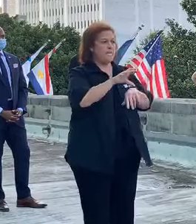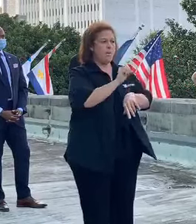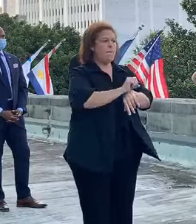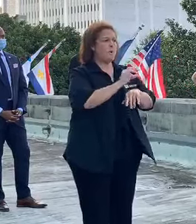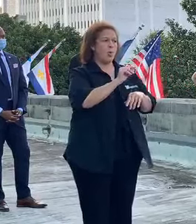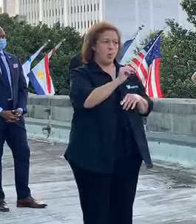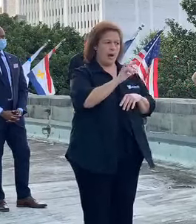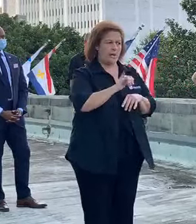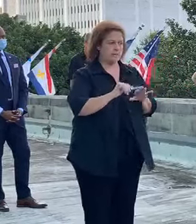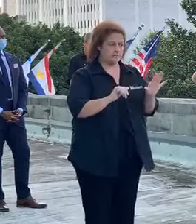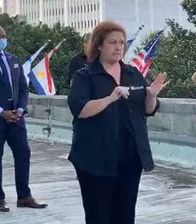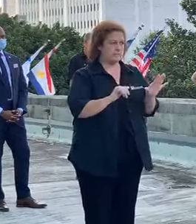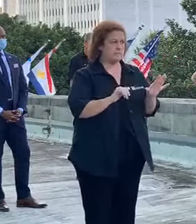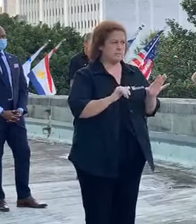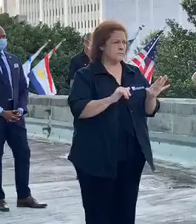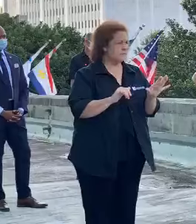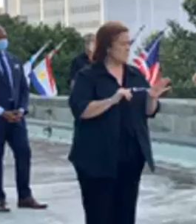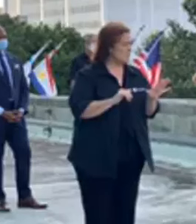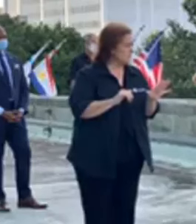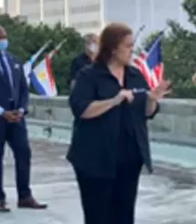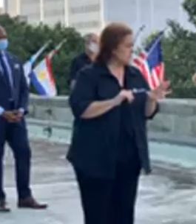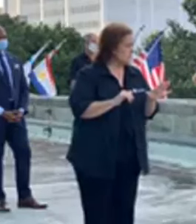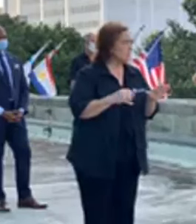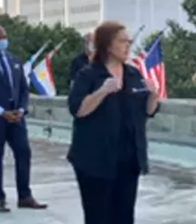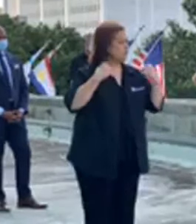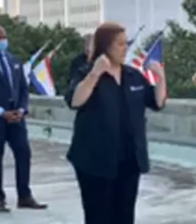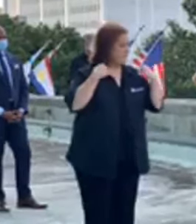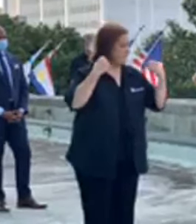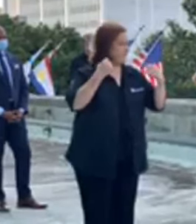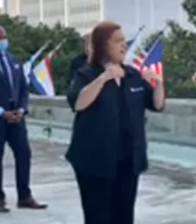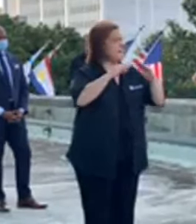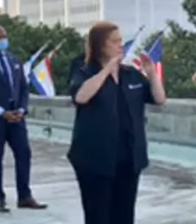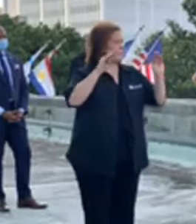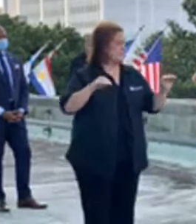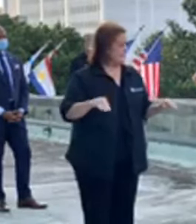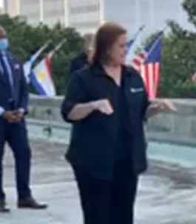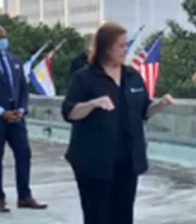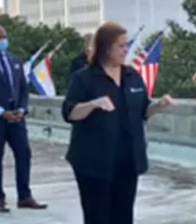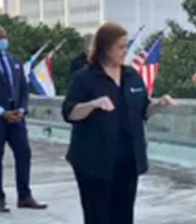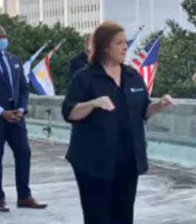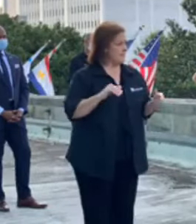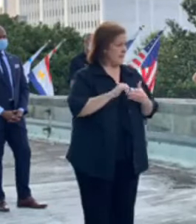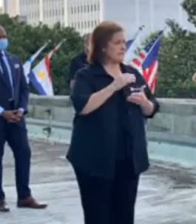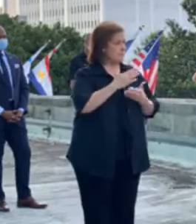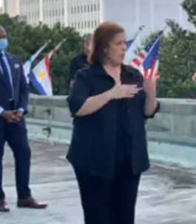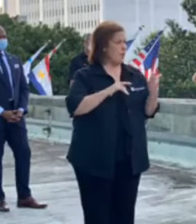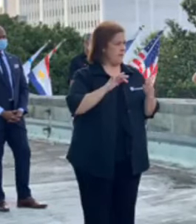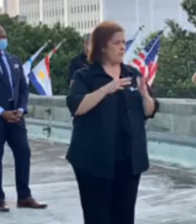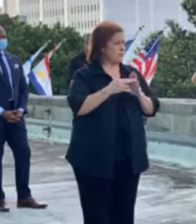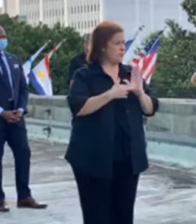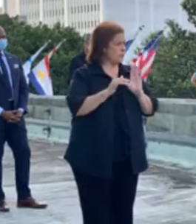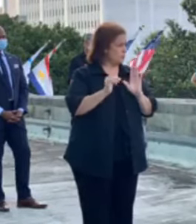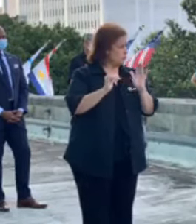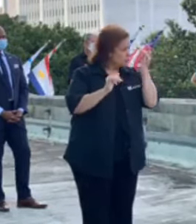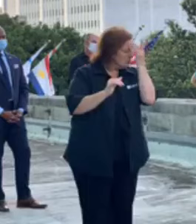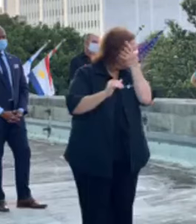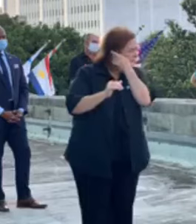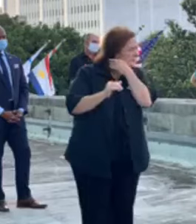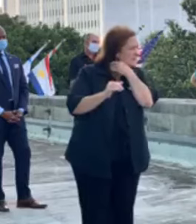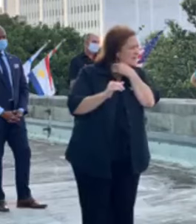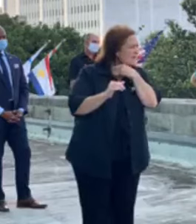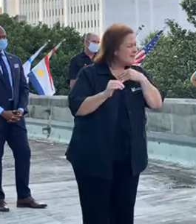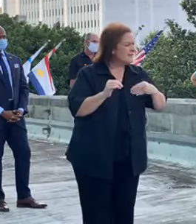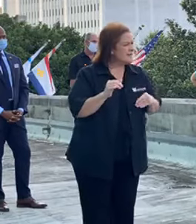only. Yes. Gyms, museums, that's a part of their guidelines as well.